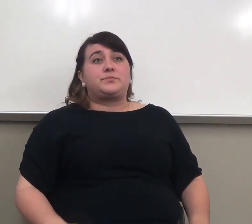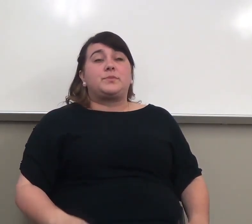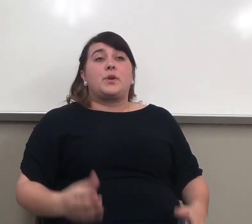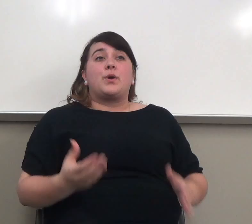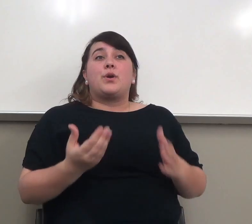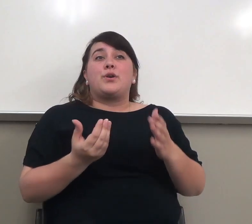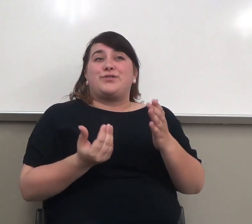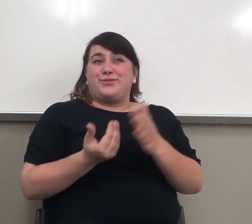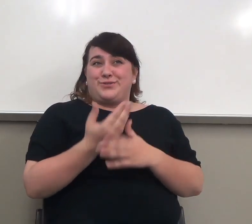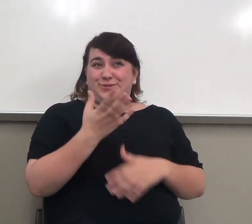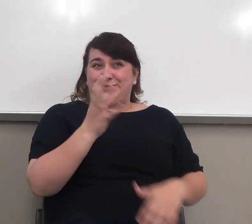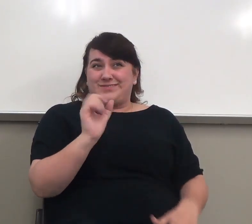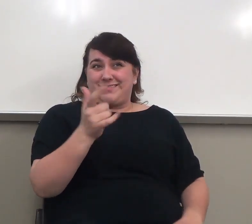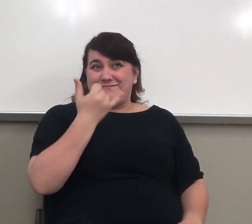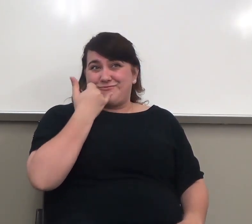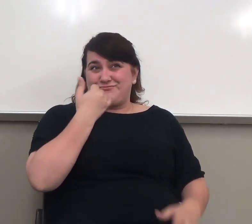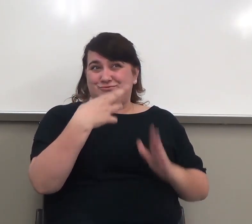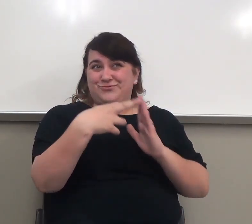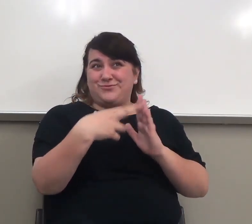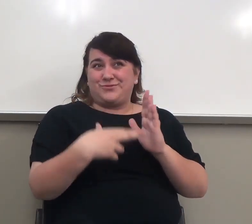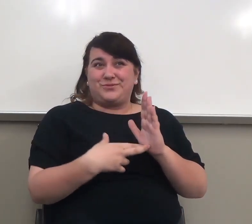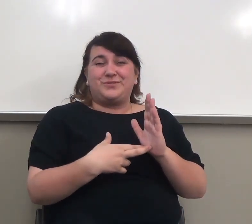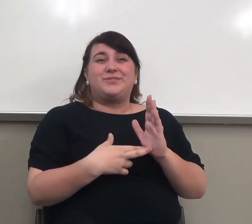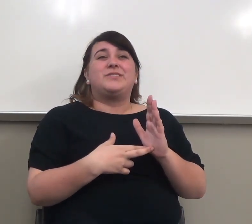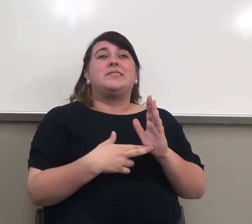rule. It's not wise if you wish to